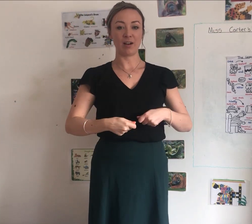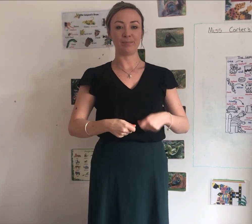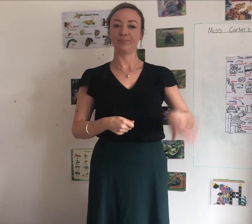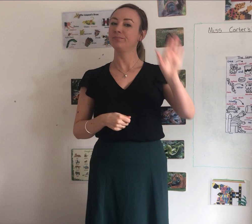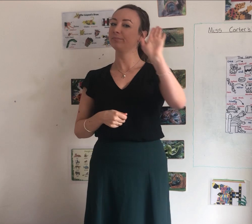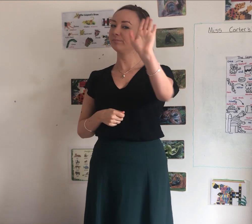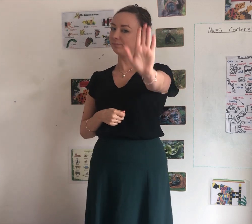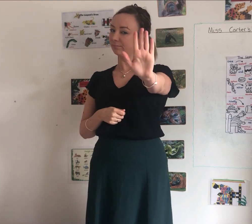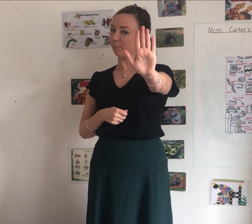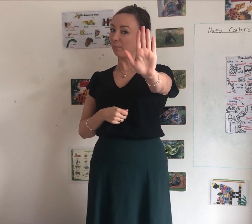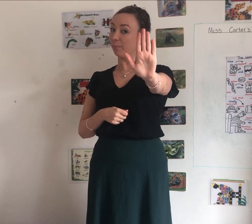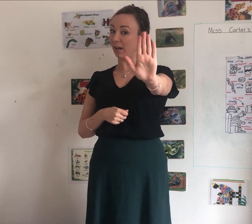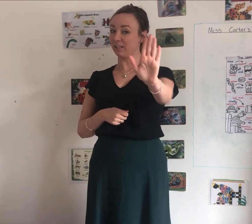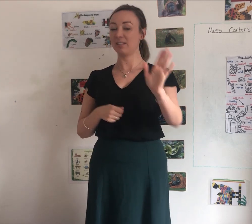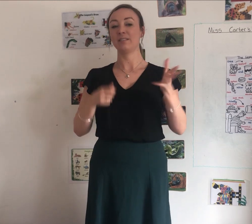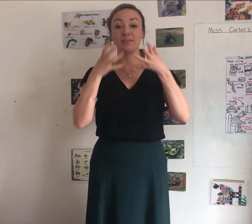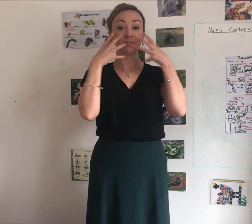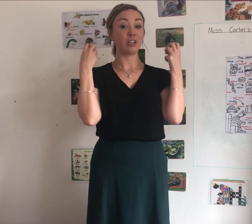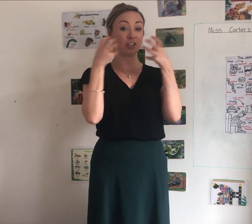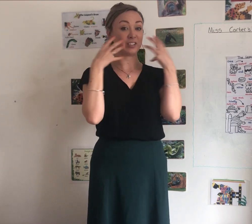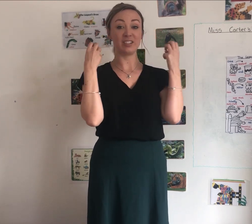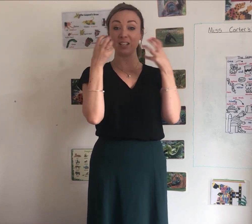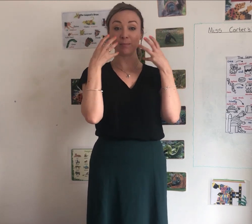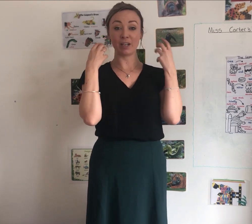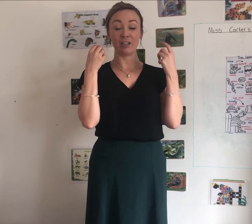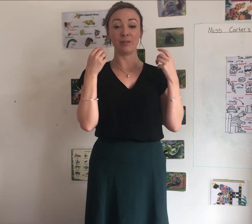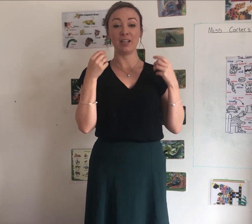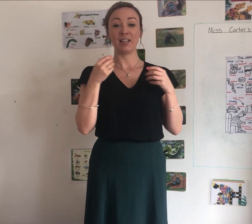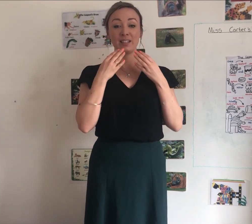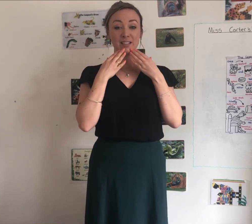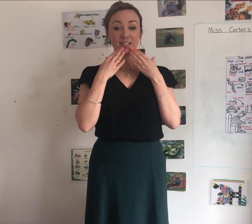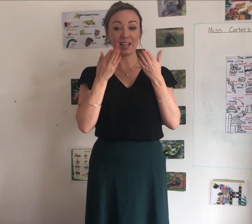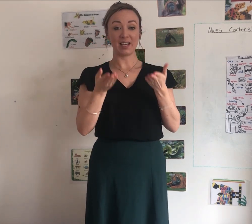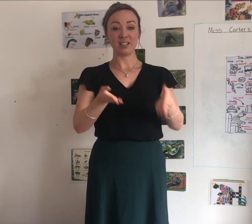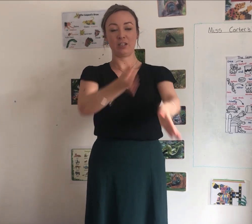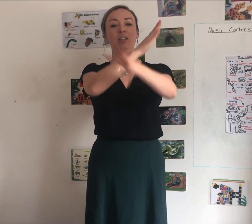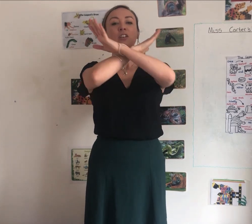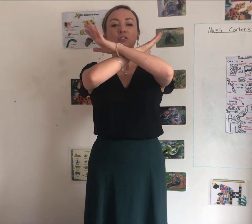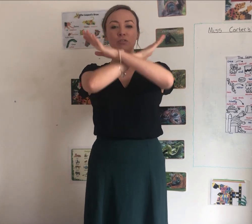drum, but Asibo said no.